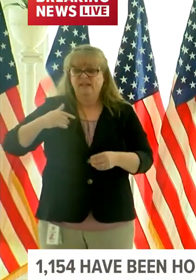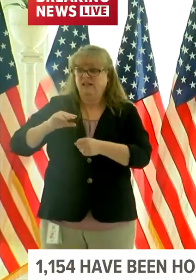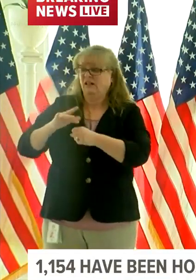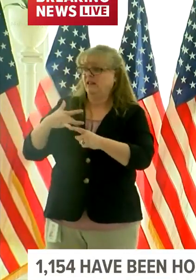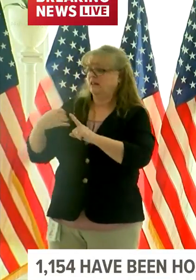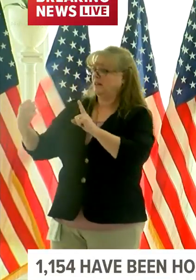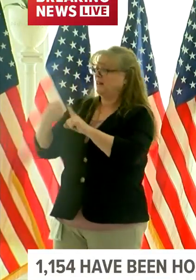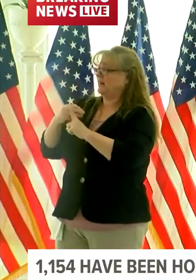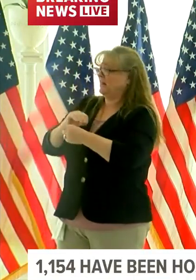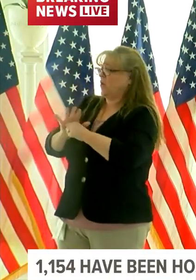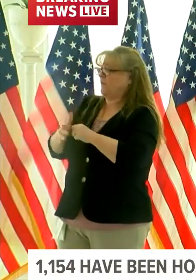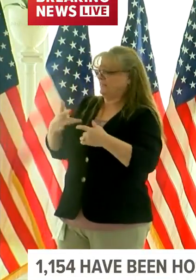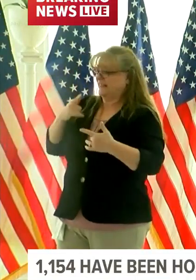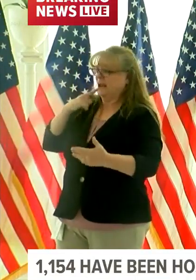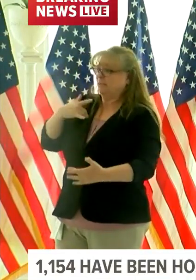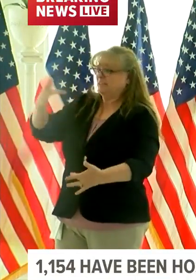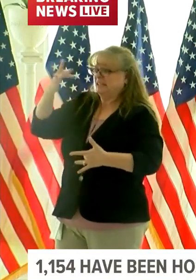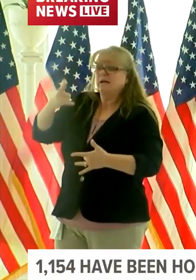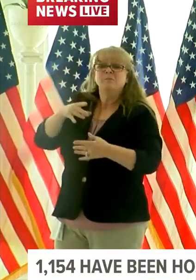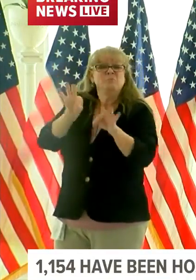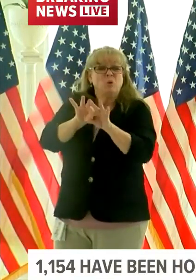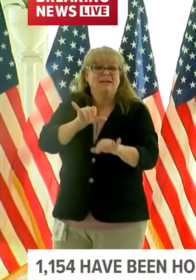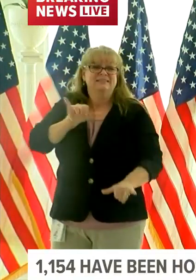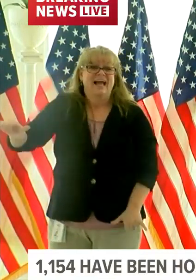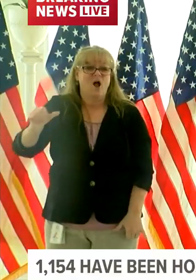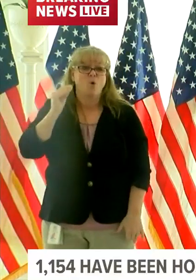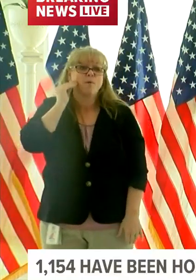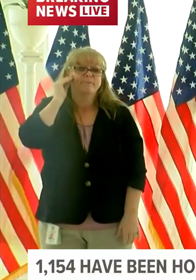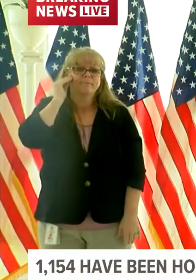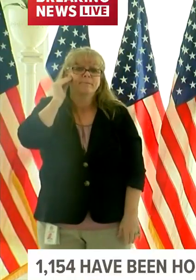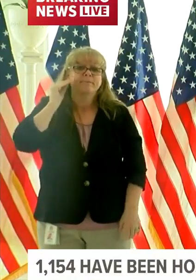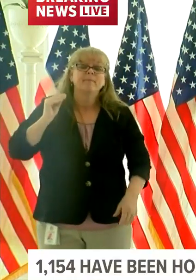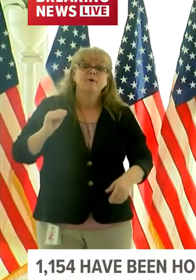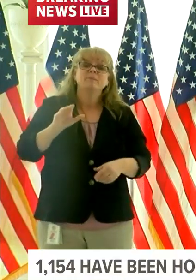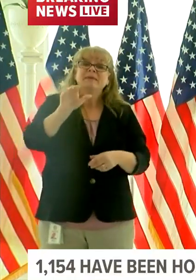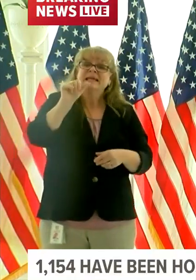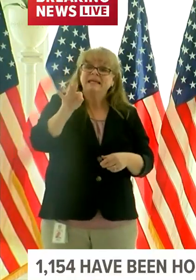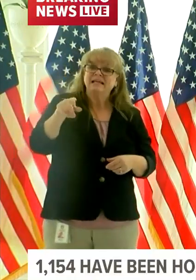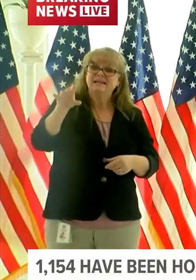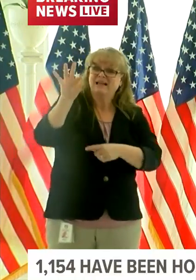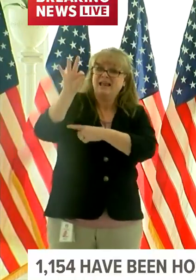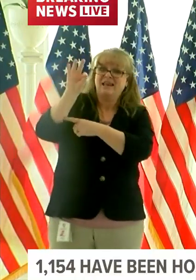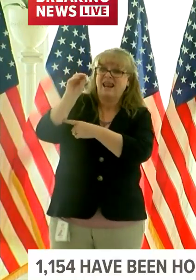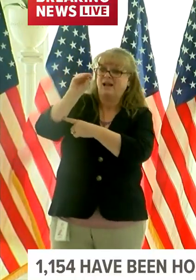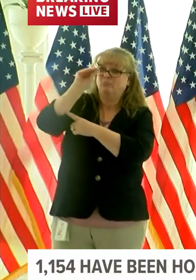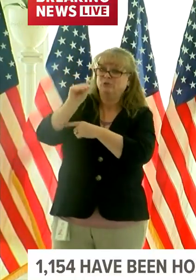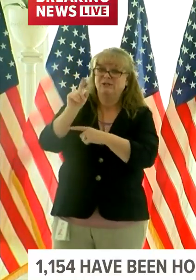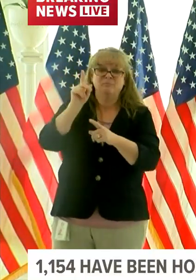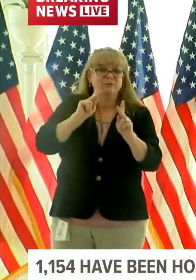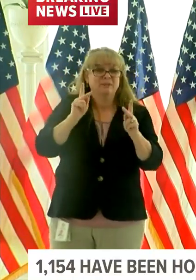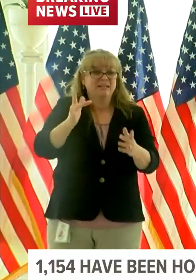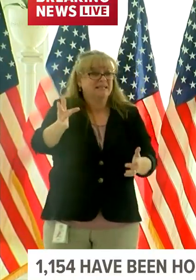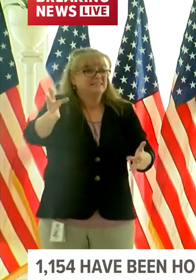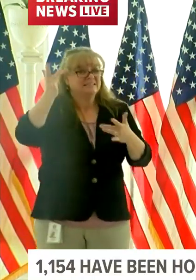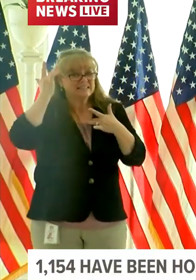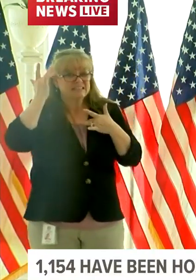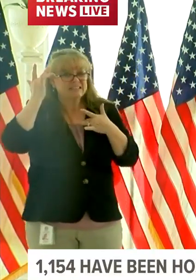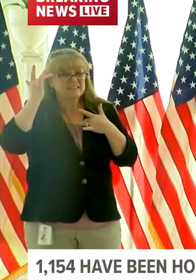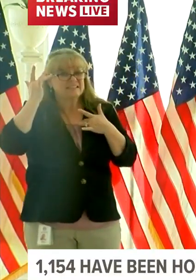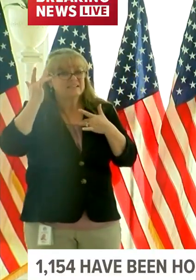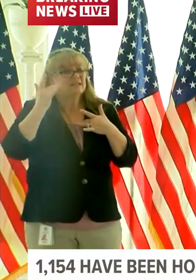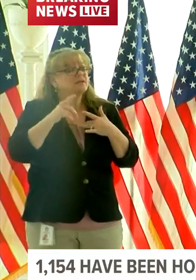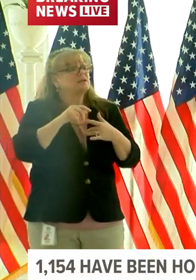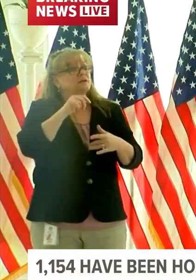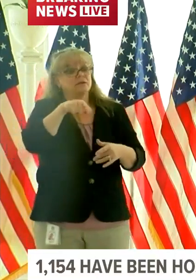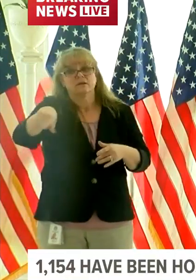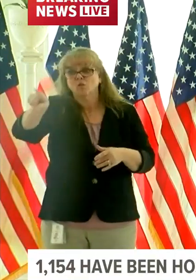this. 90% of people who have this virus will not need medical attention or care. They need to stay at home. The last